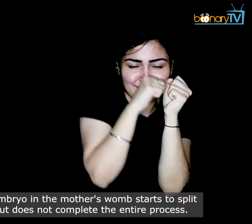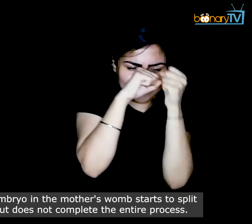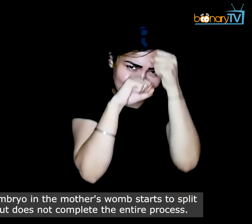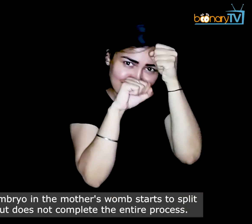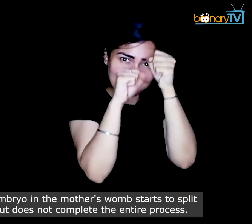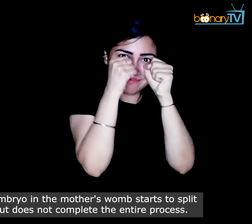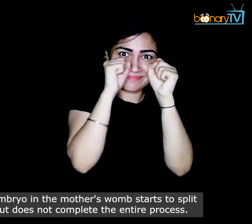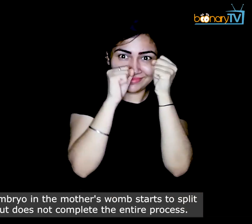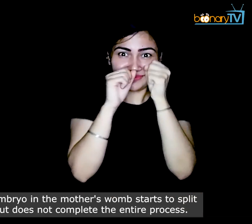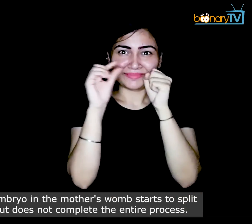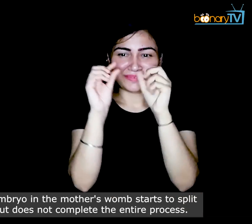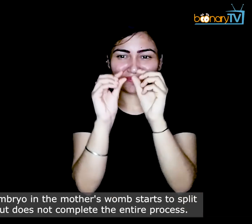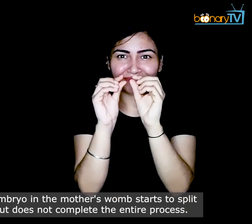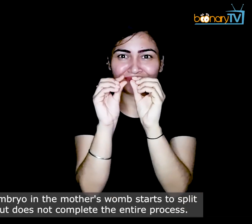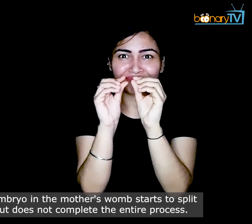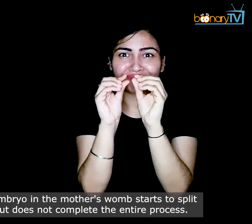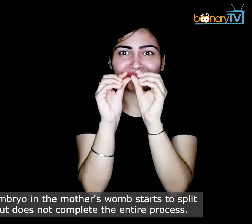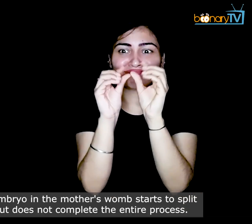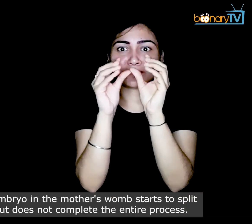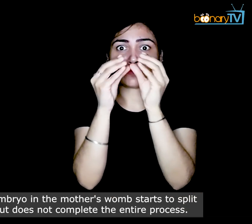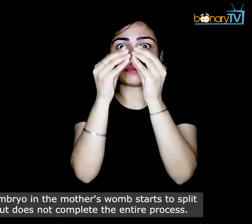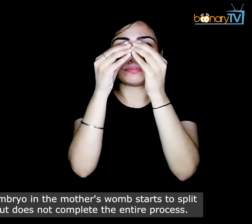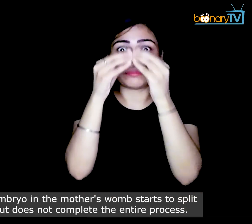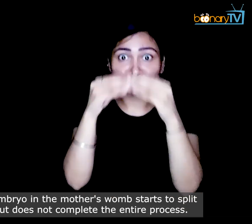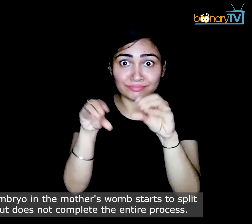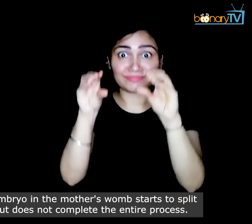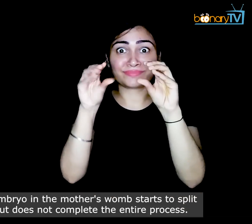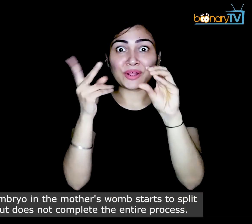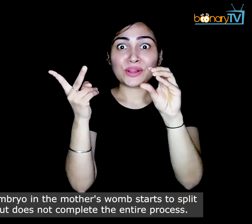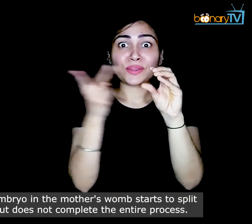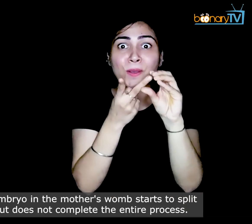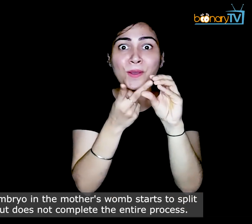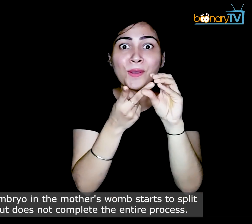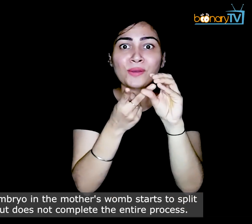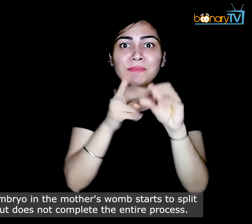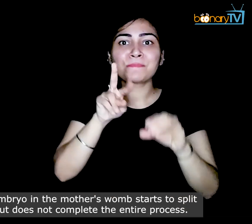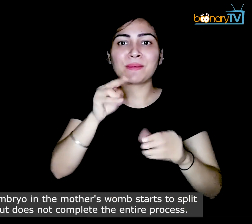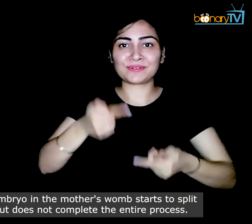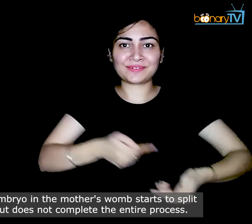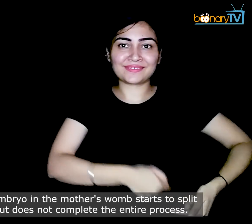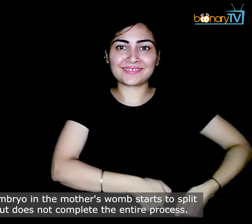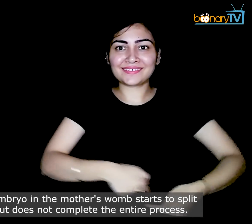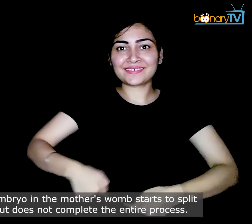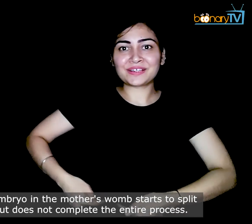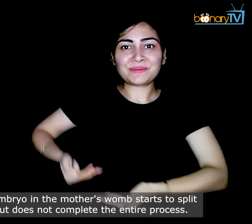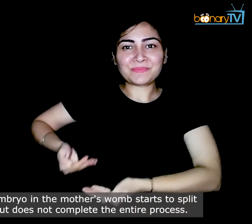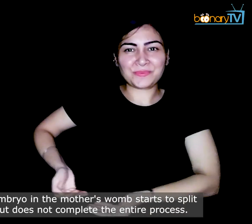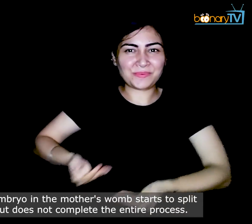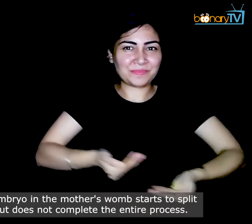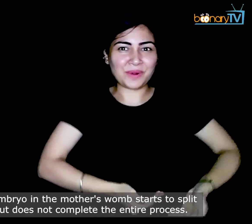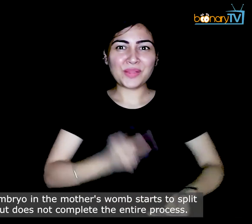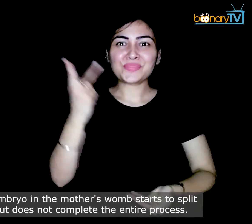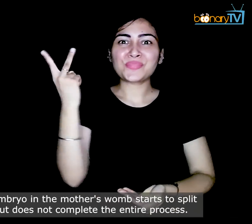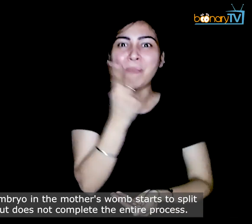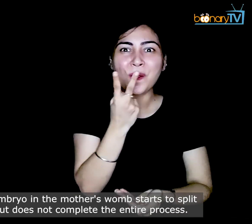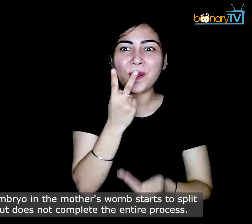an embryo in the mother's womb starts to split into identical twins,